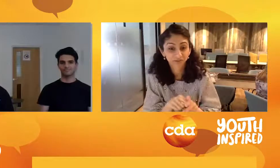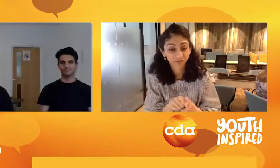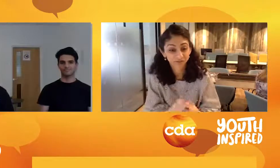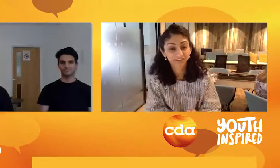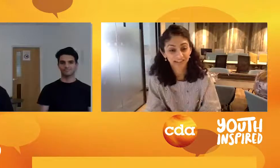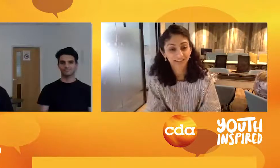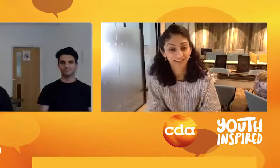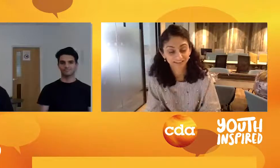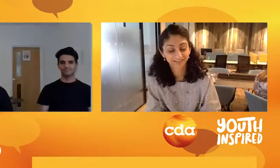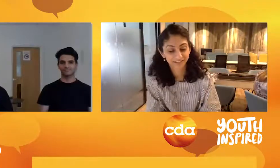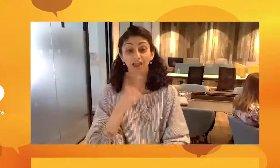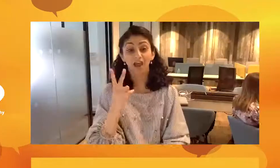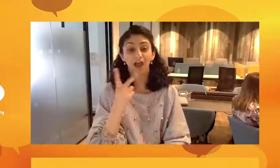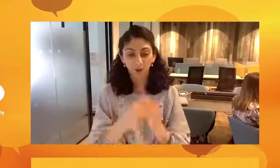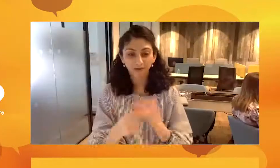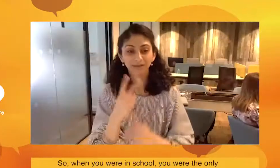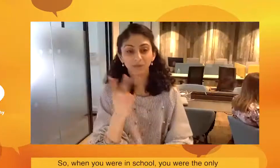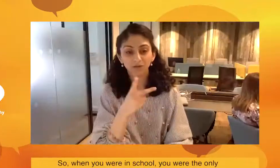definitely.